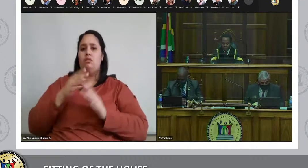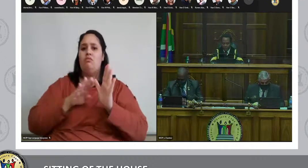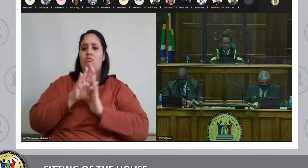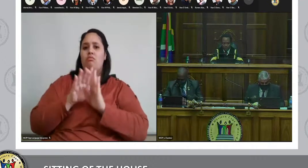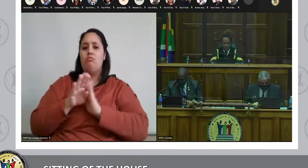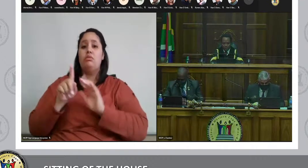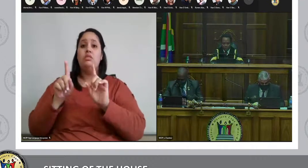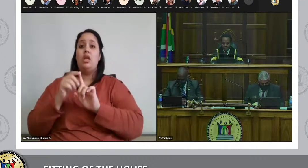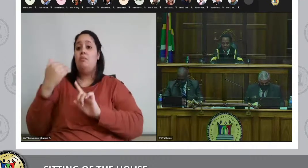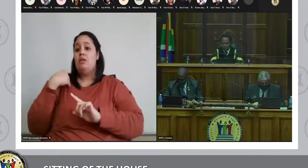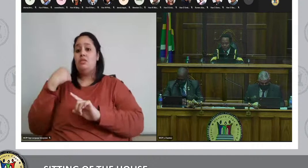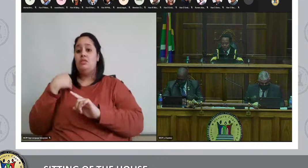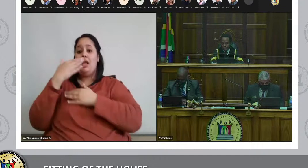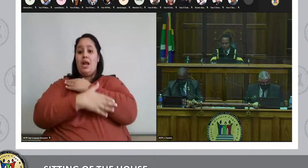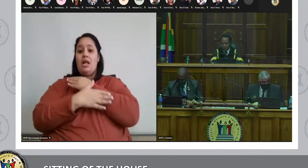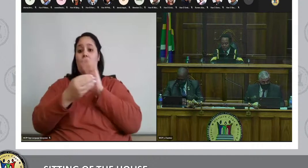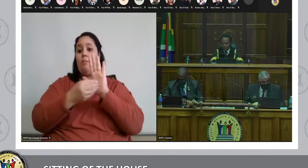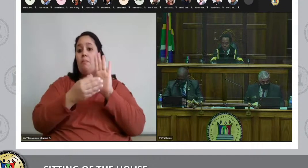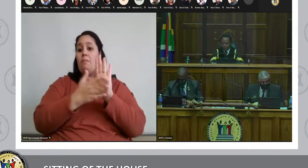the country recorded